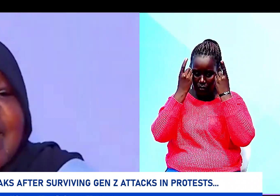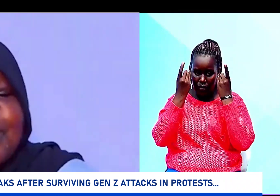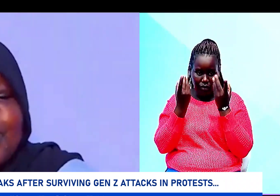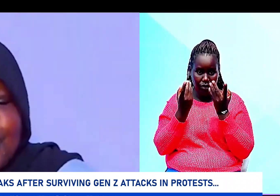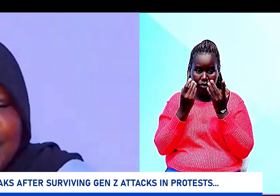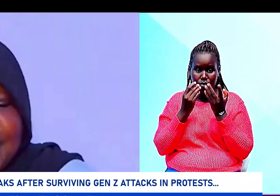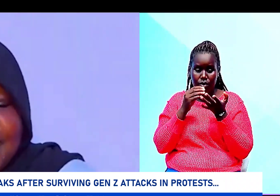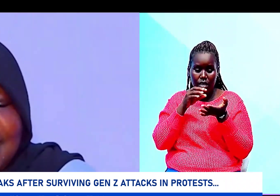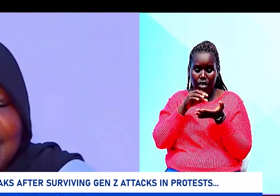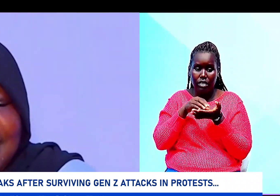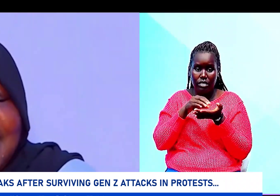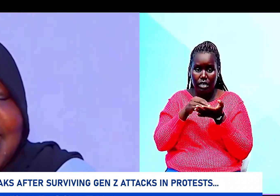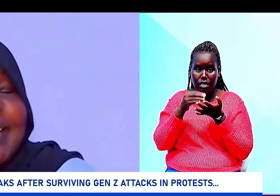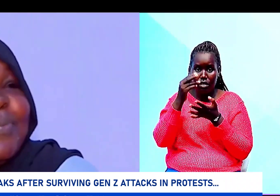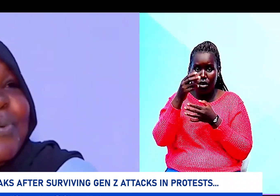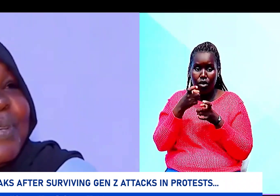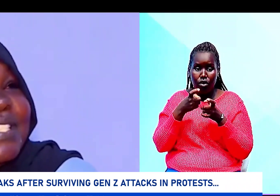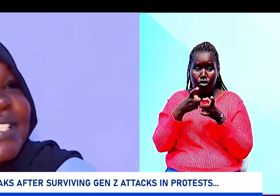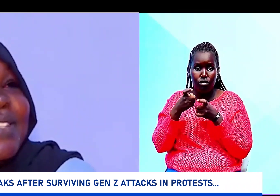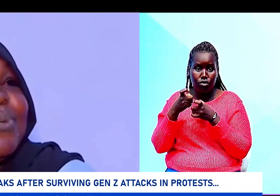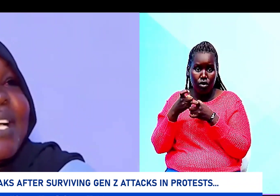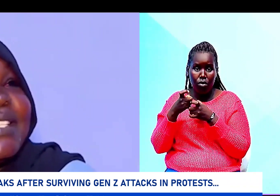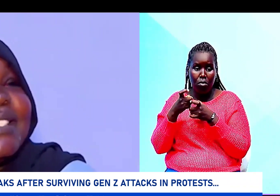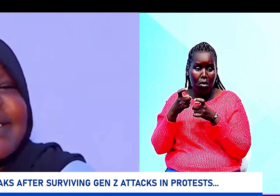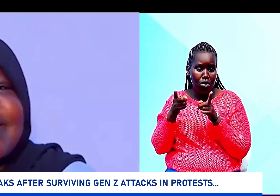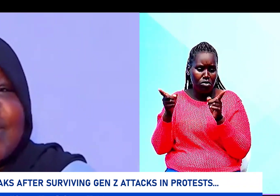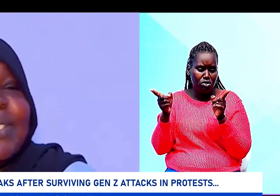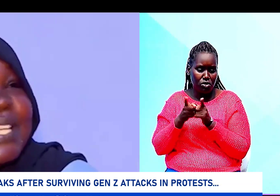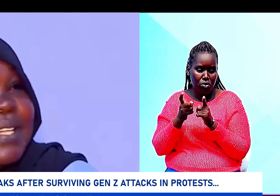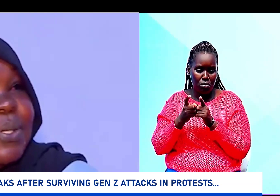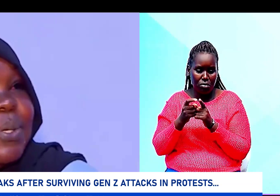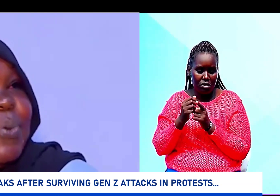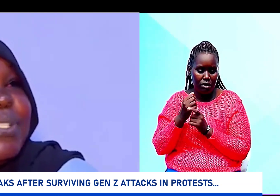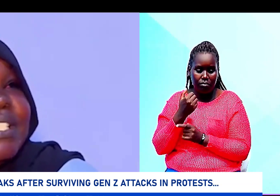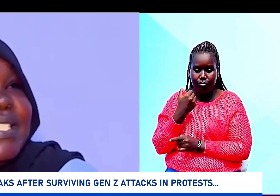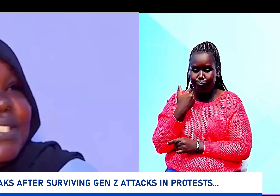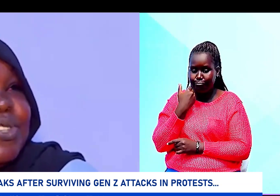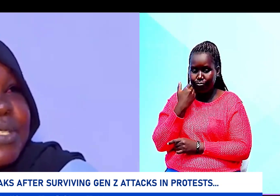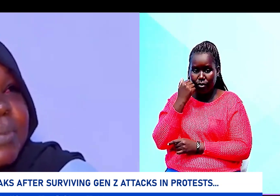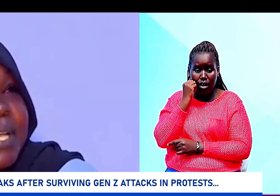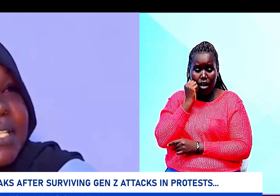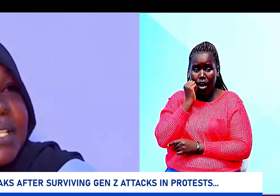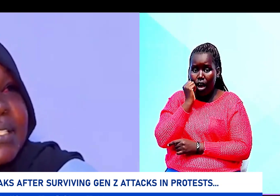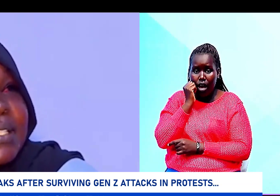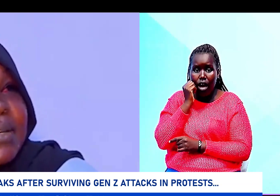a short, ugly moment that you can't really tell what really transpired.